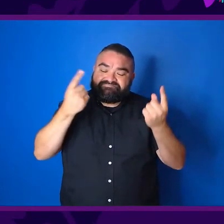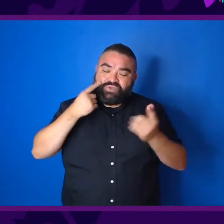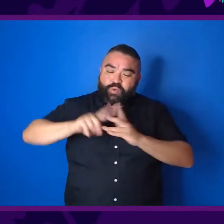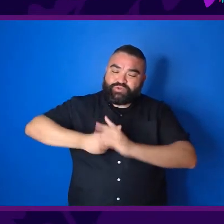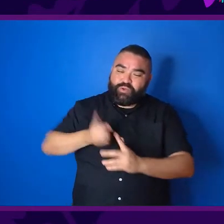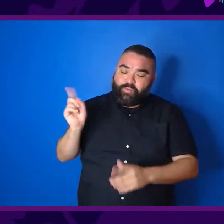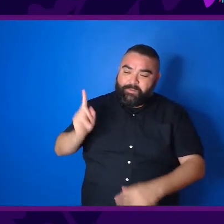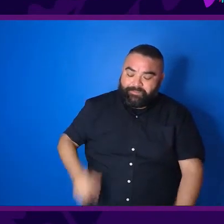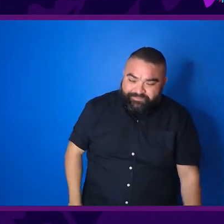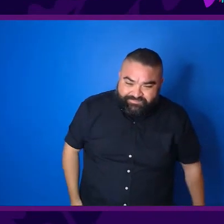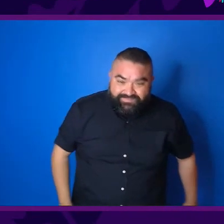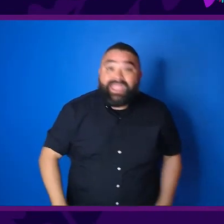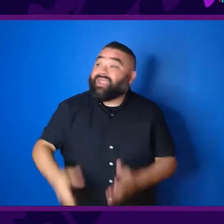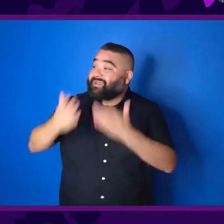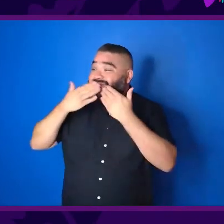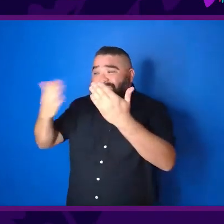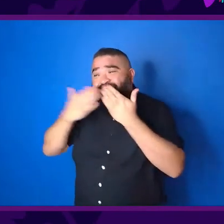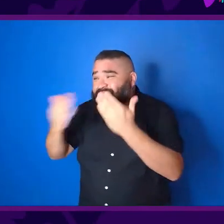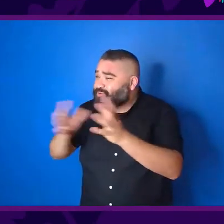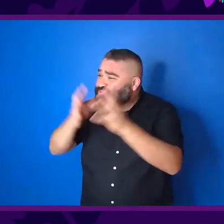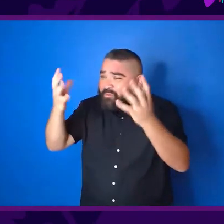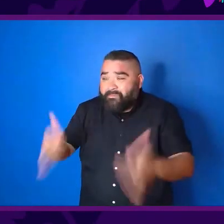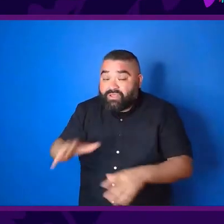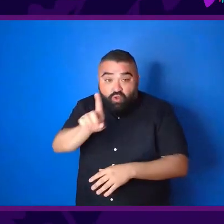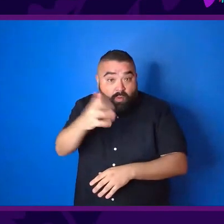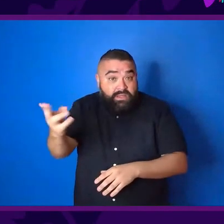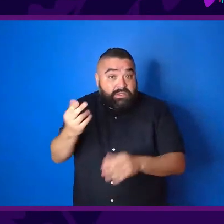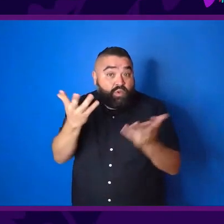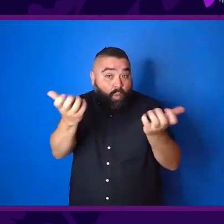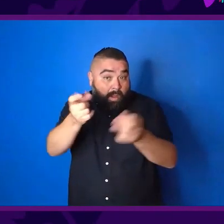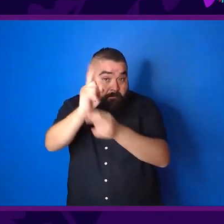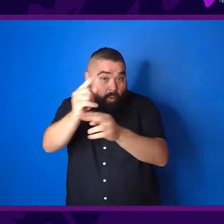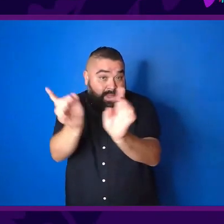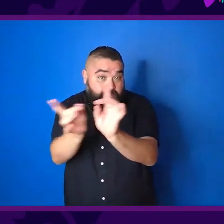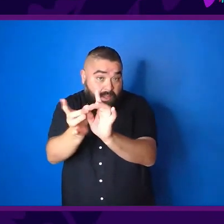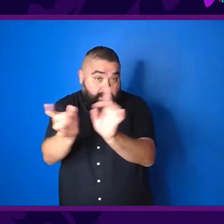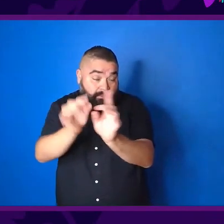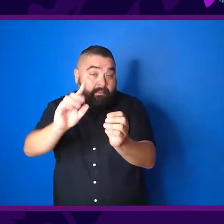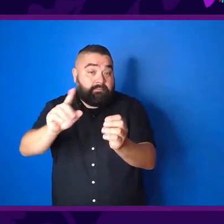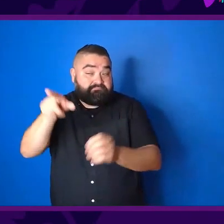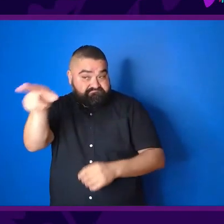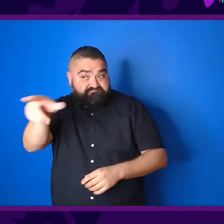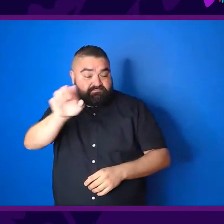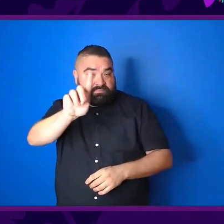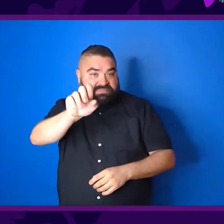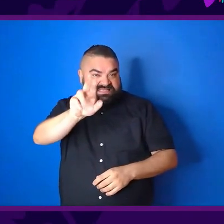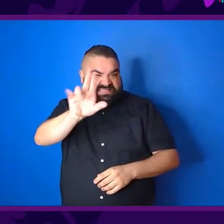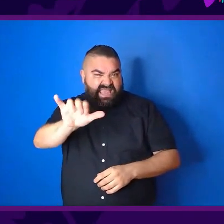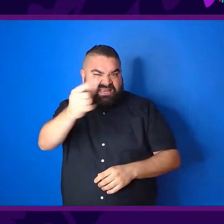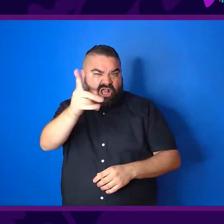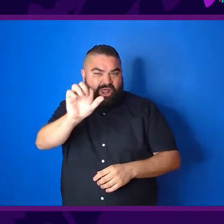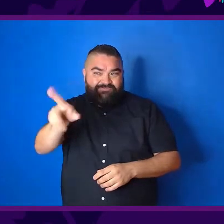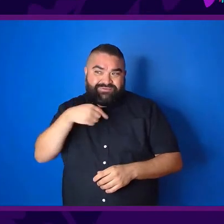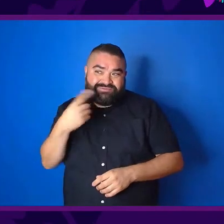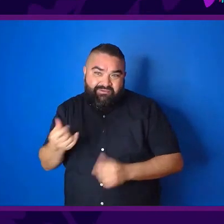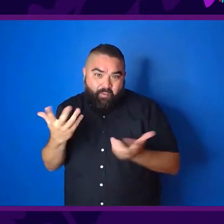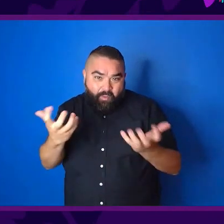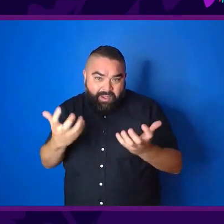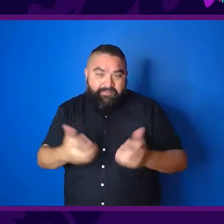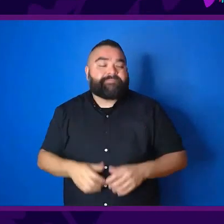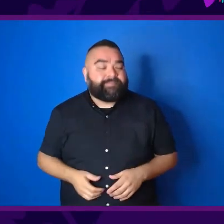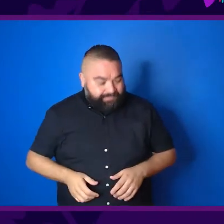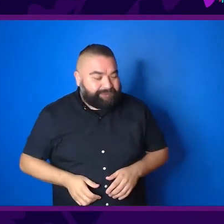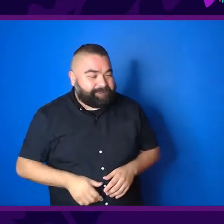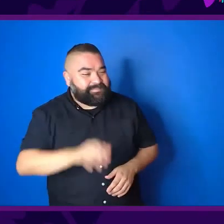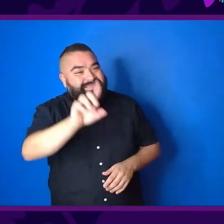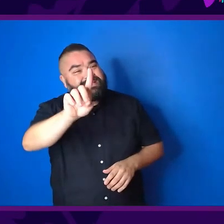Danny Glover, thank you so much. Dolores, would you like to take a moment to say a couple of words to Danny Glover? Well, I want to thank Danny for